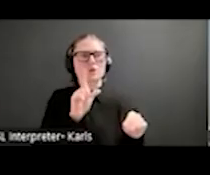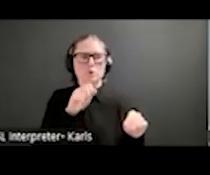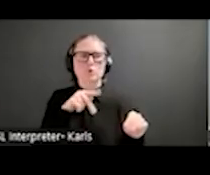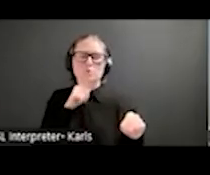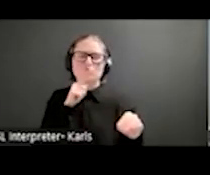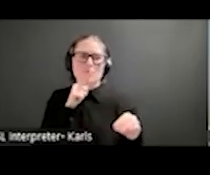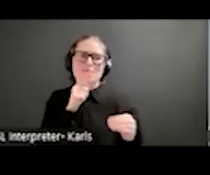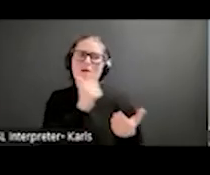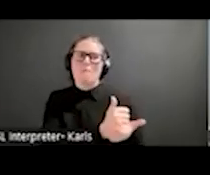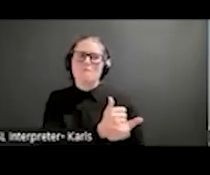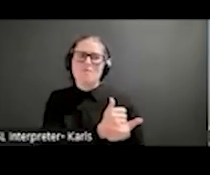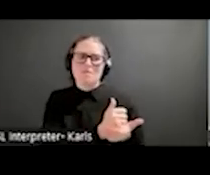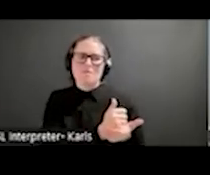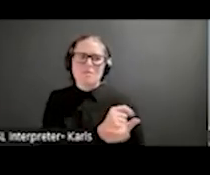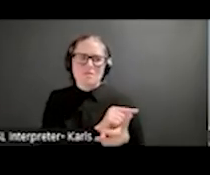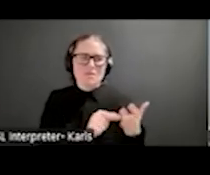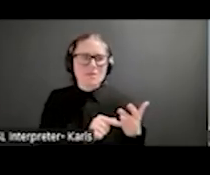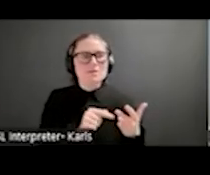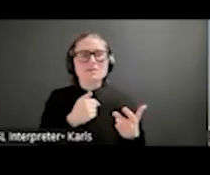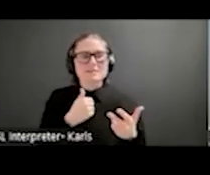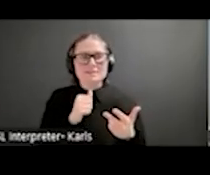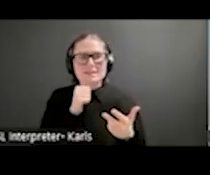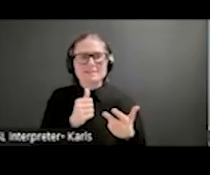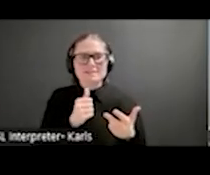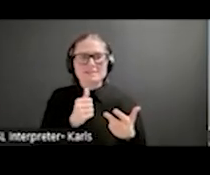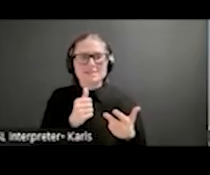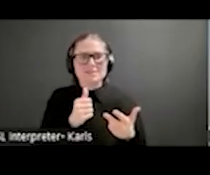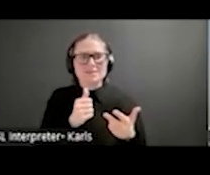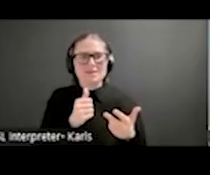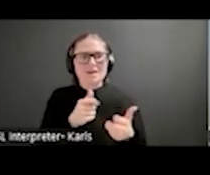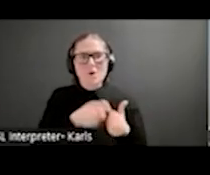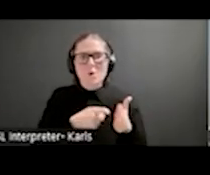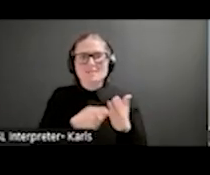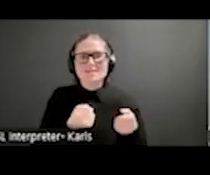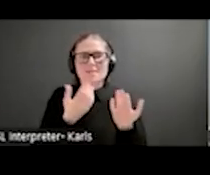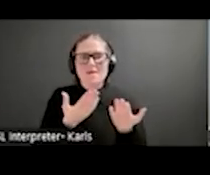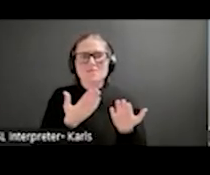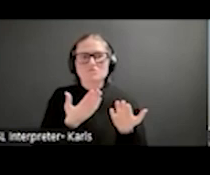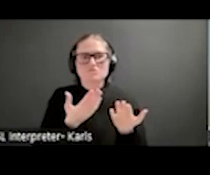been helpful. It doesn't cost them that much, and